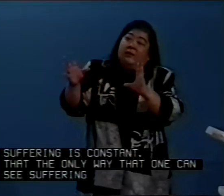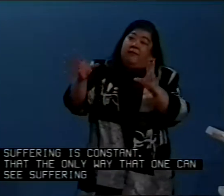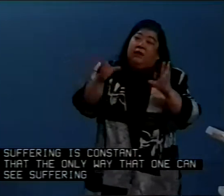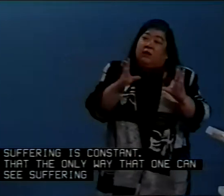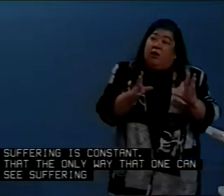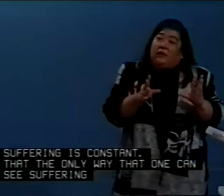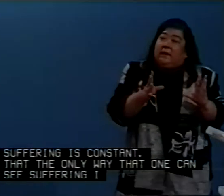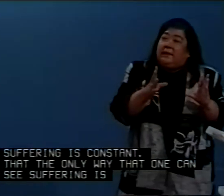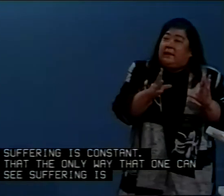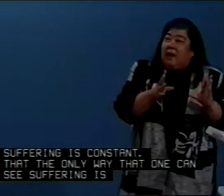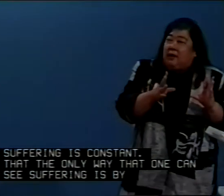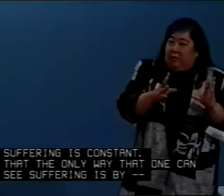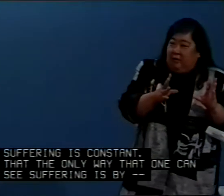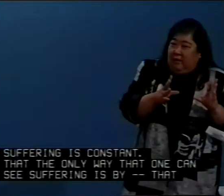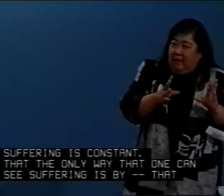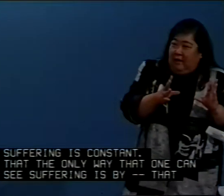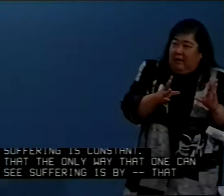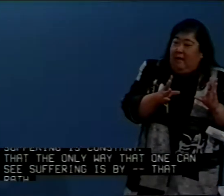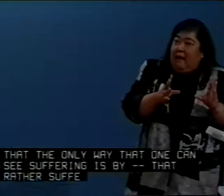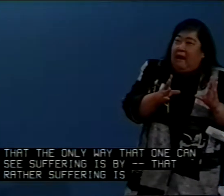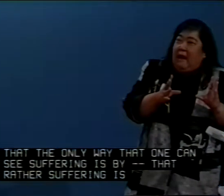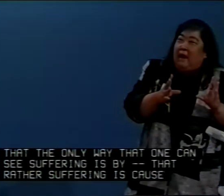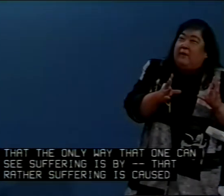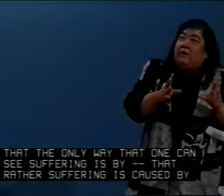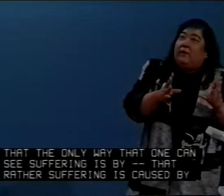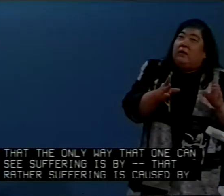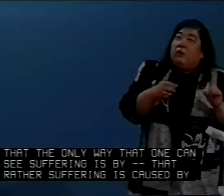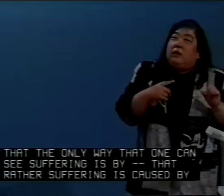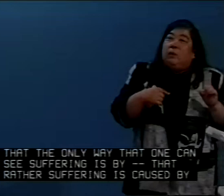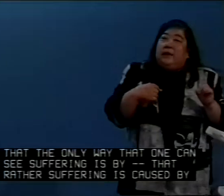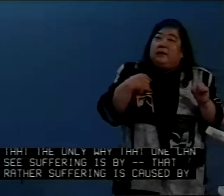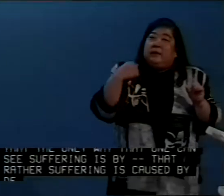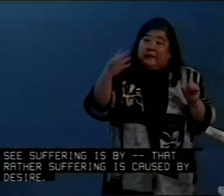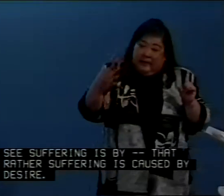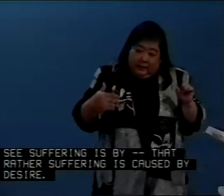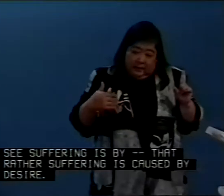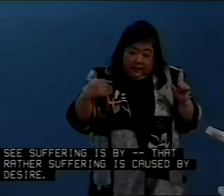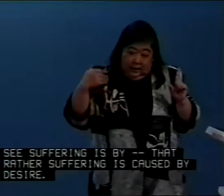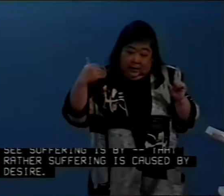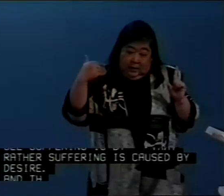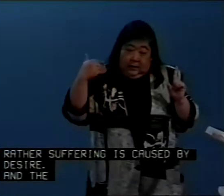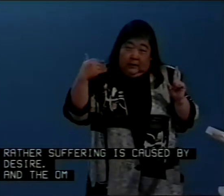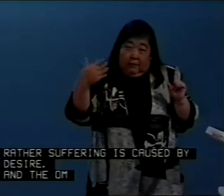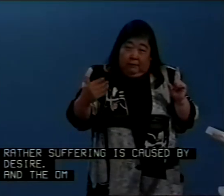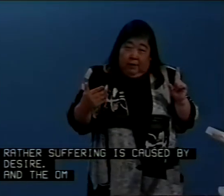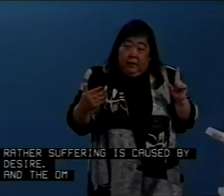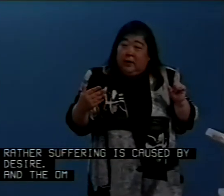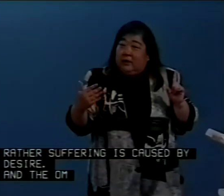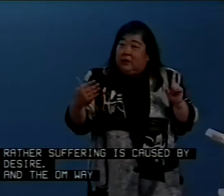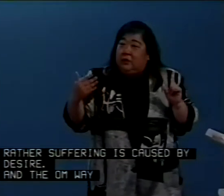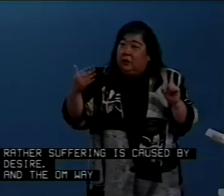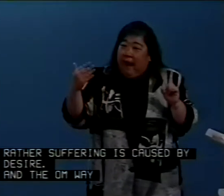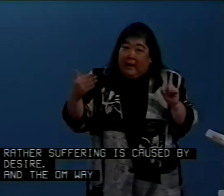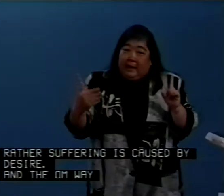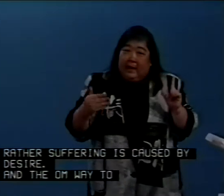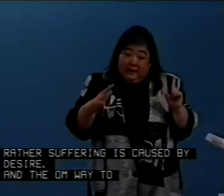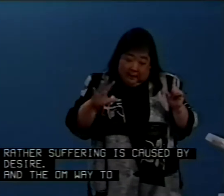suffering is caused by desire. And the only way to cease suffering is to eradicate